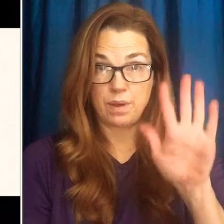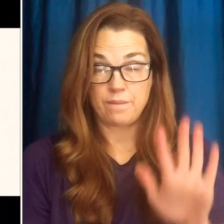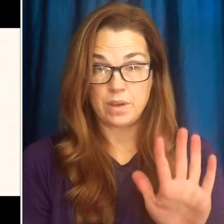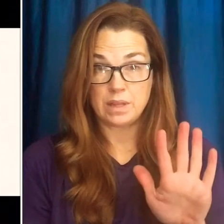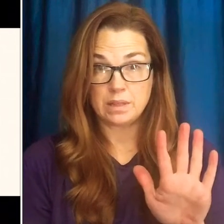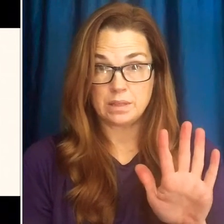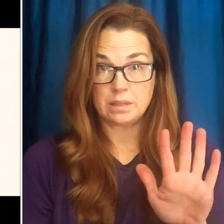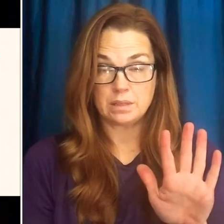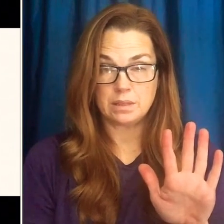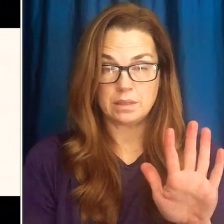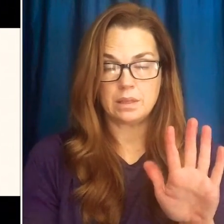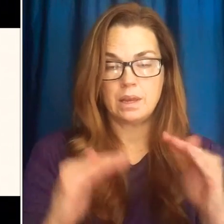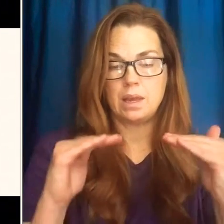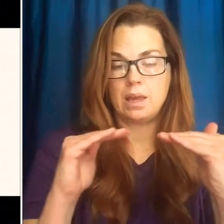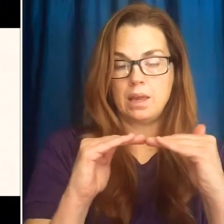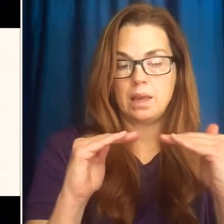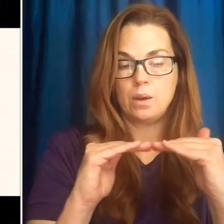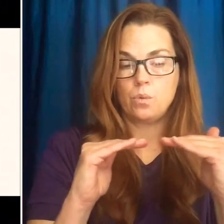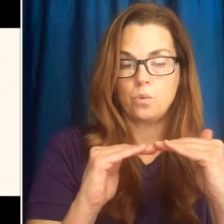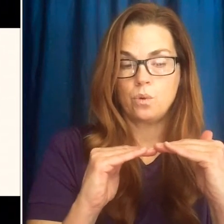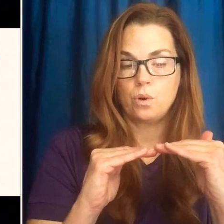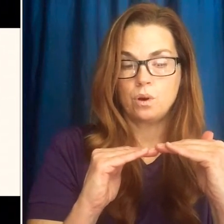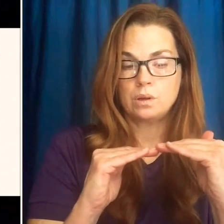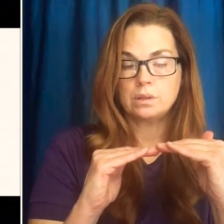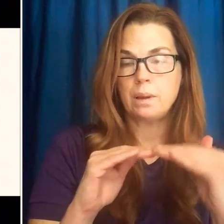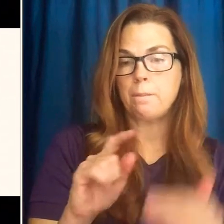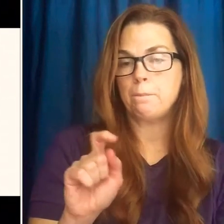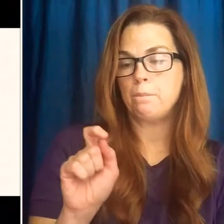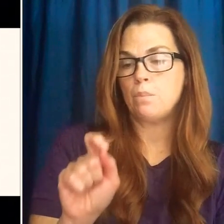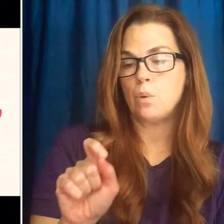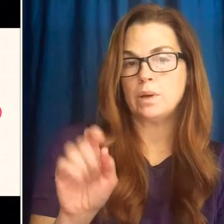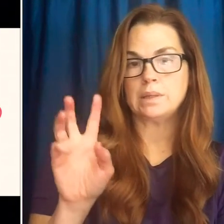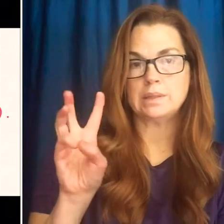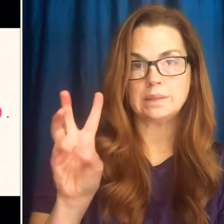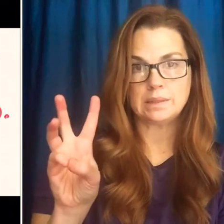is the same or equivalent to the decimal